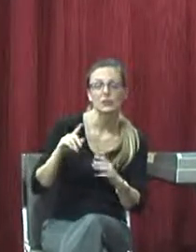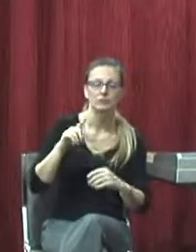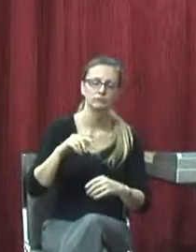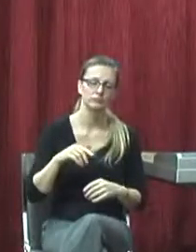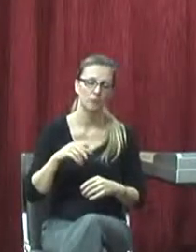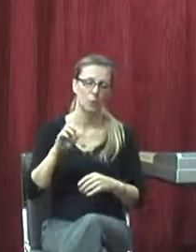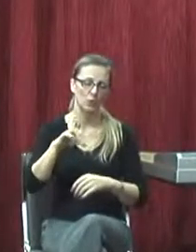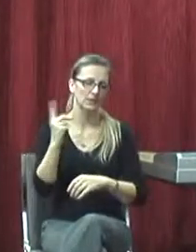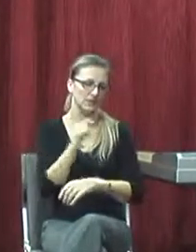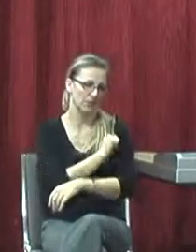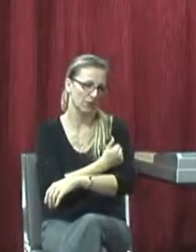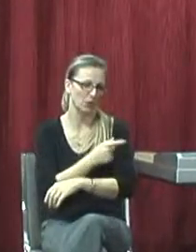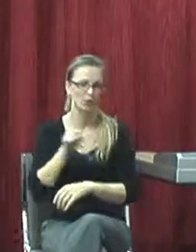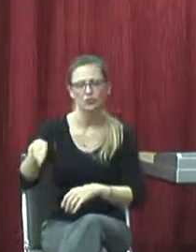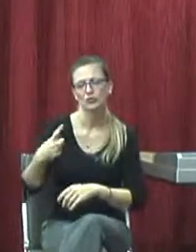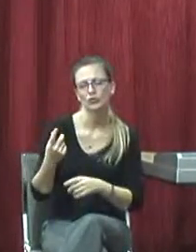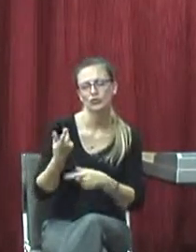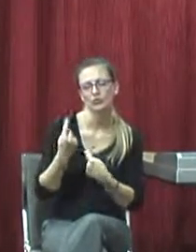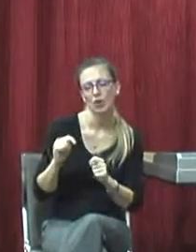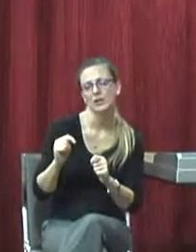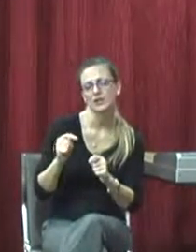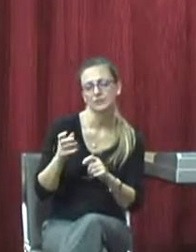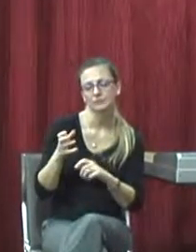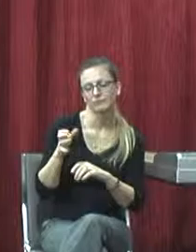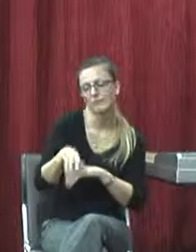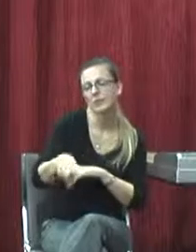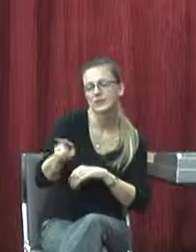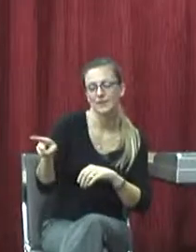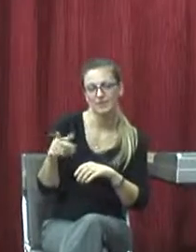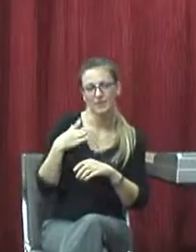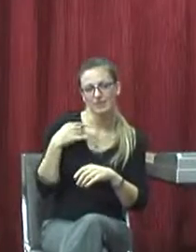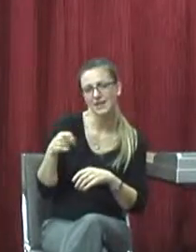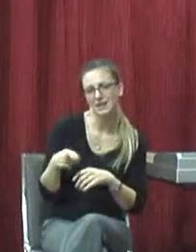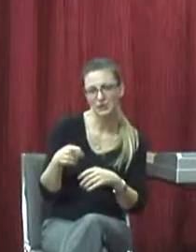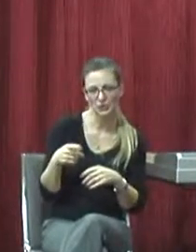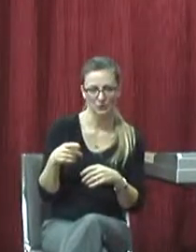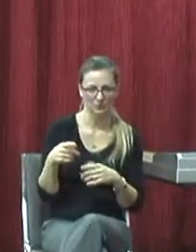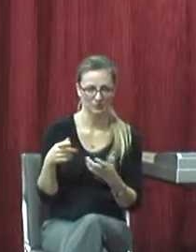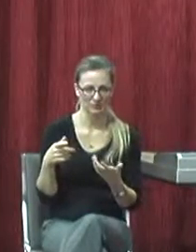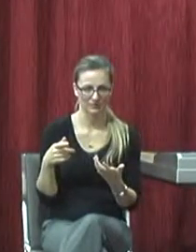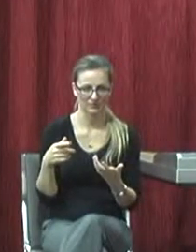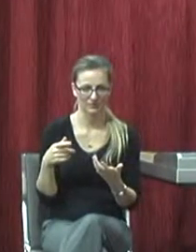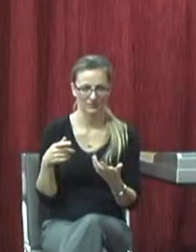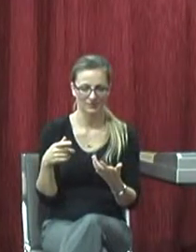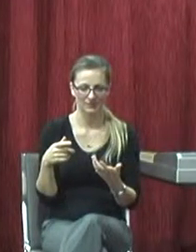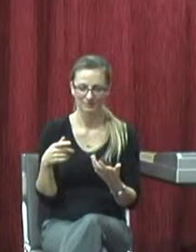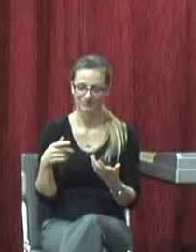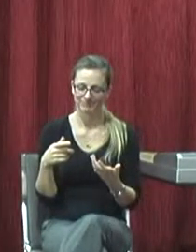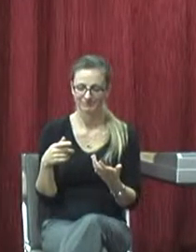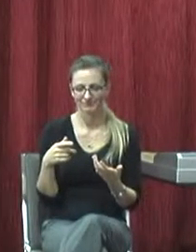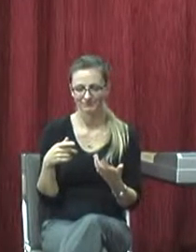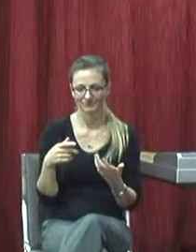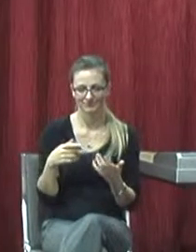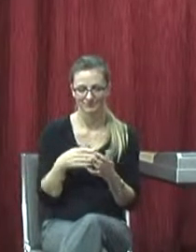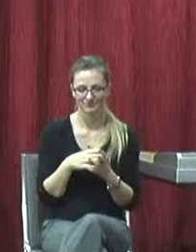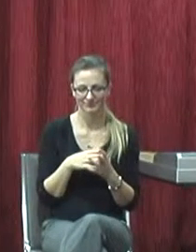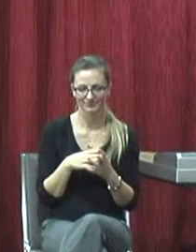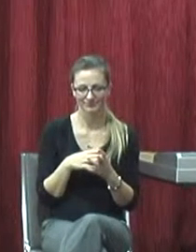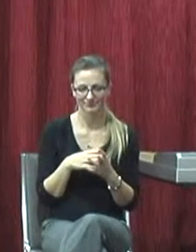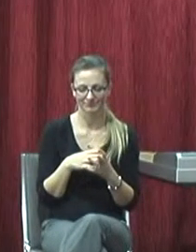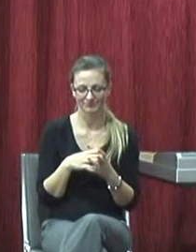to make them like you so that you'll get ahead of everybody else. See, it all comes back to that getting ahead thing.